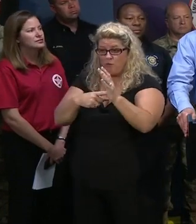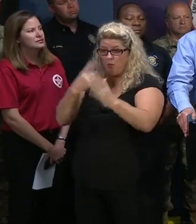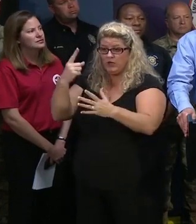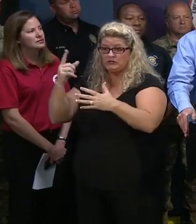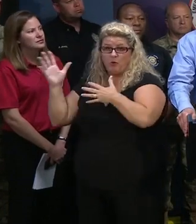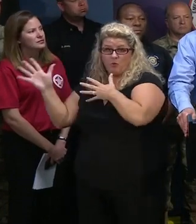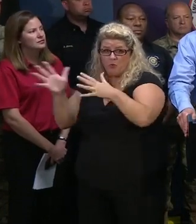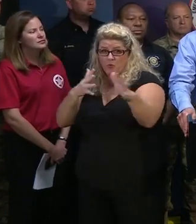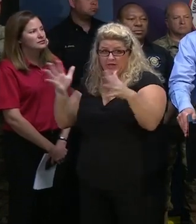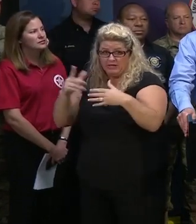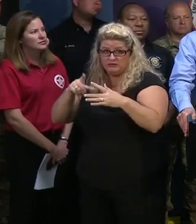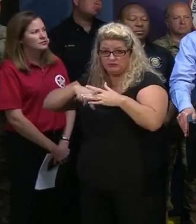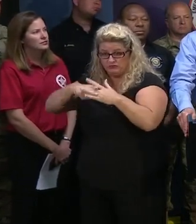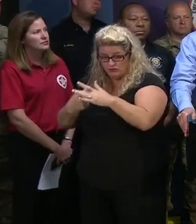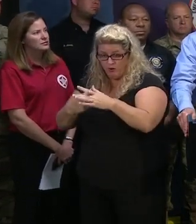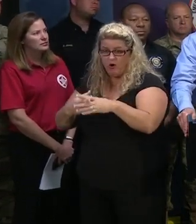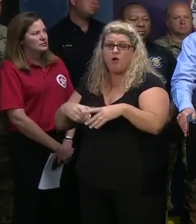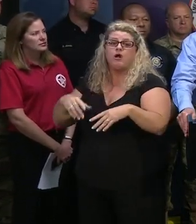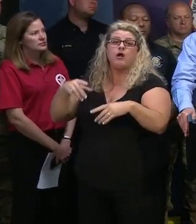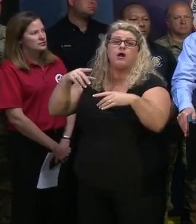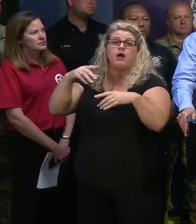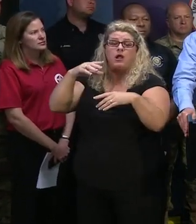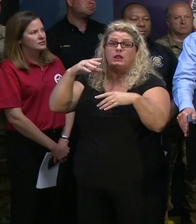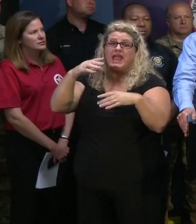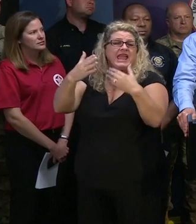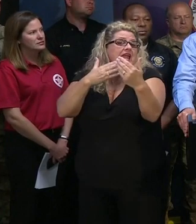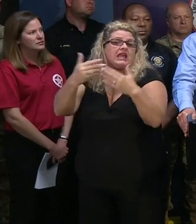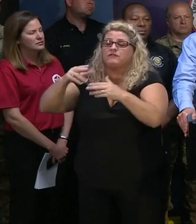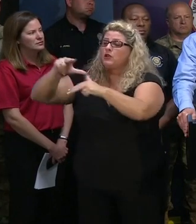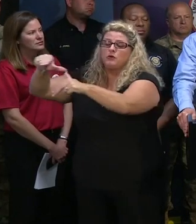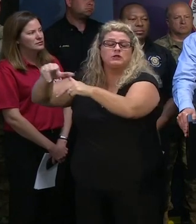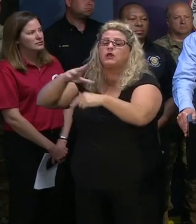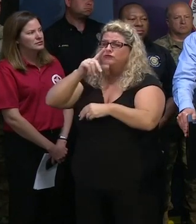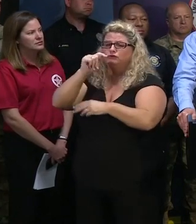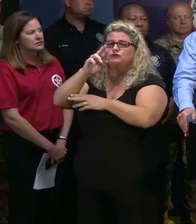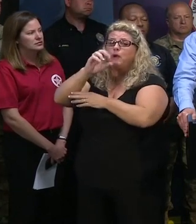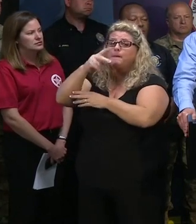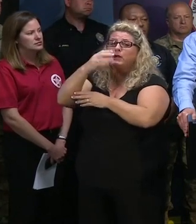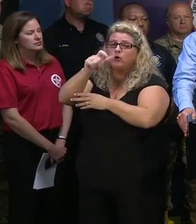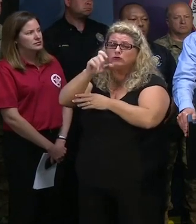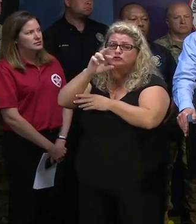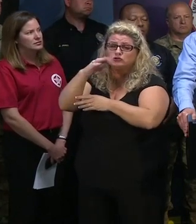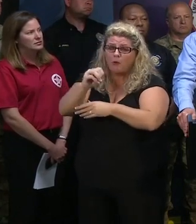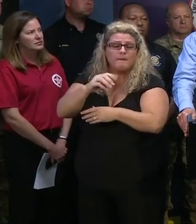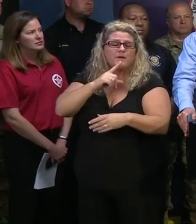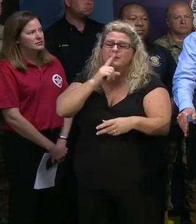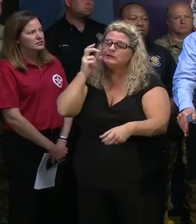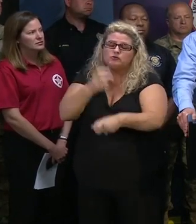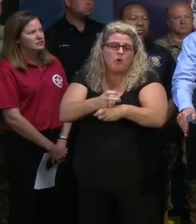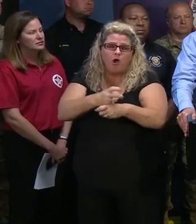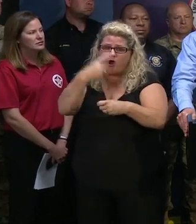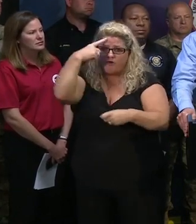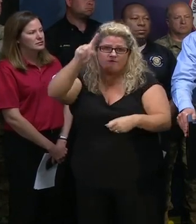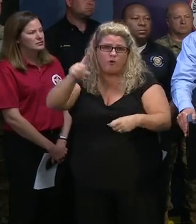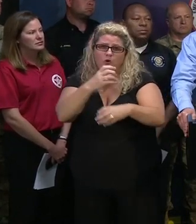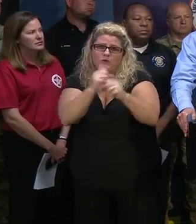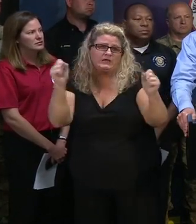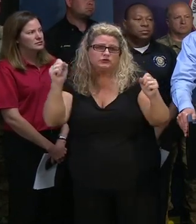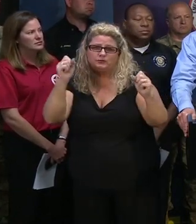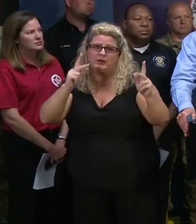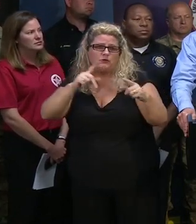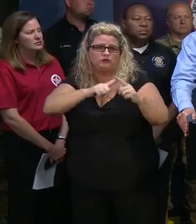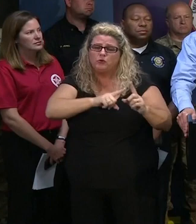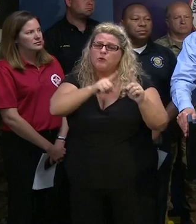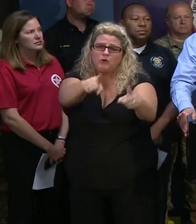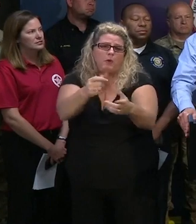blowing at that tropical storm rate, it will be virtually impossible for the rescuers to get in to rescue you.